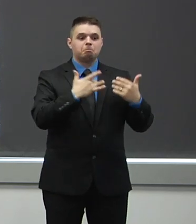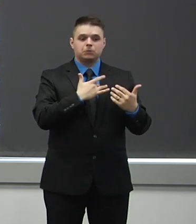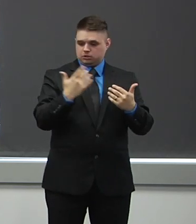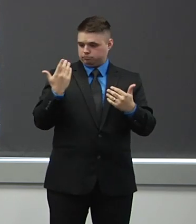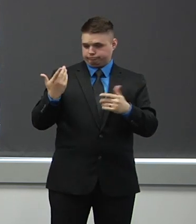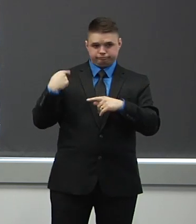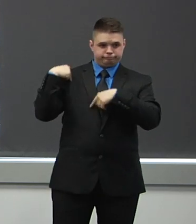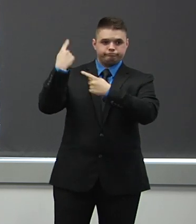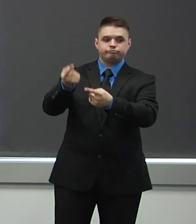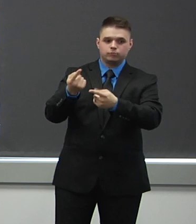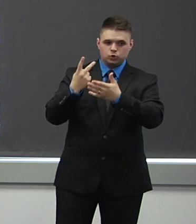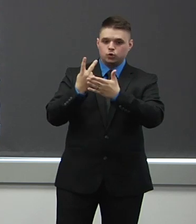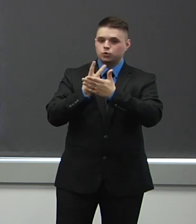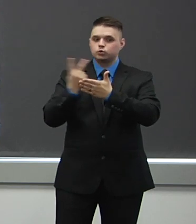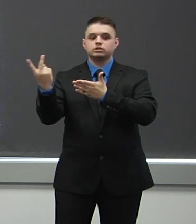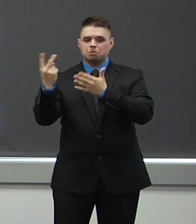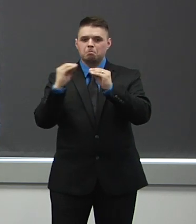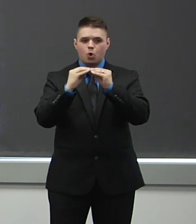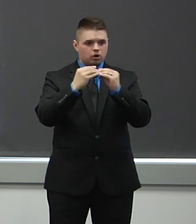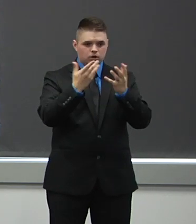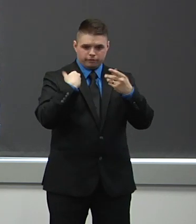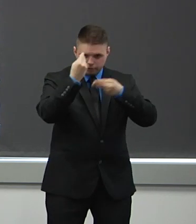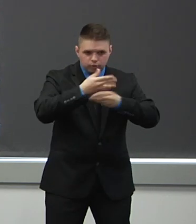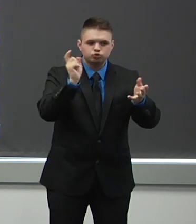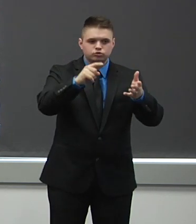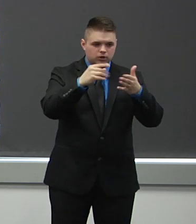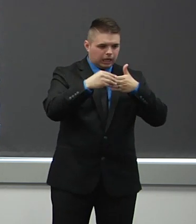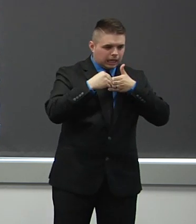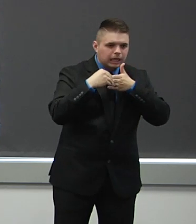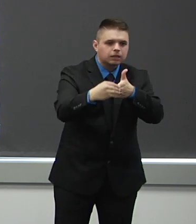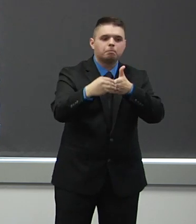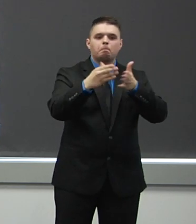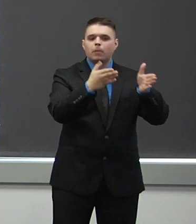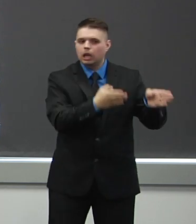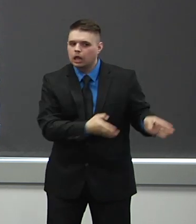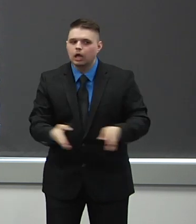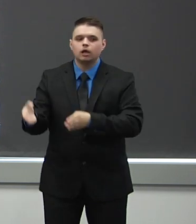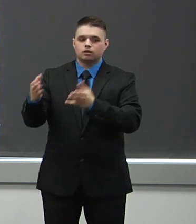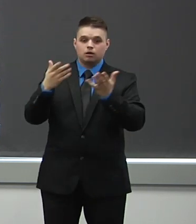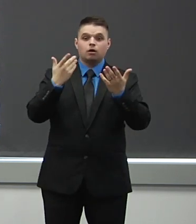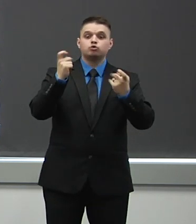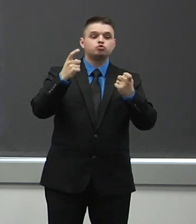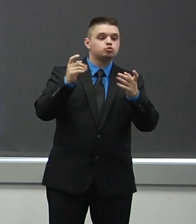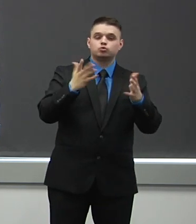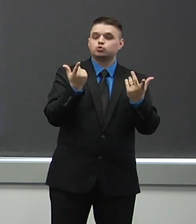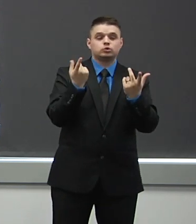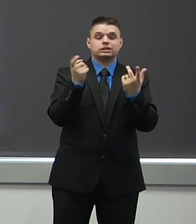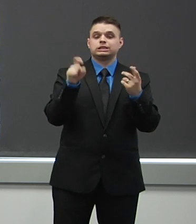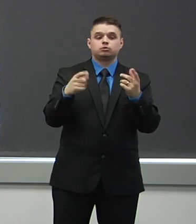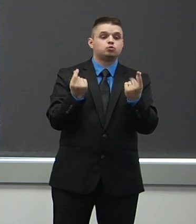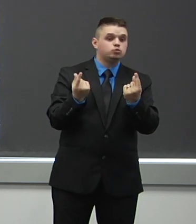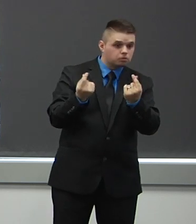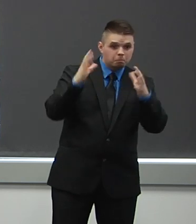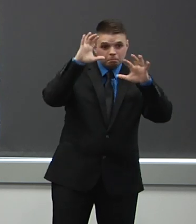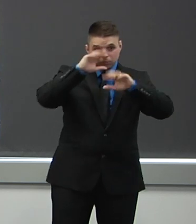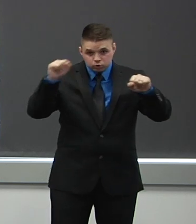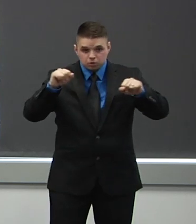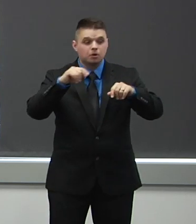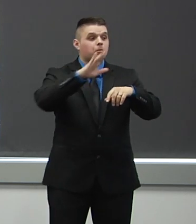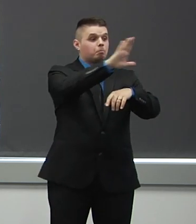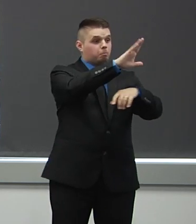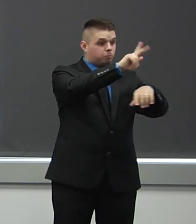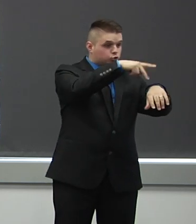guidance. We delivered the guidance, and those superintendents, those principals, those counselors, those